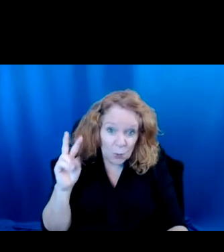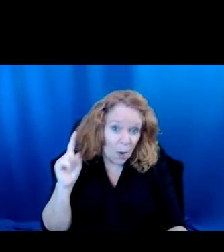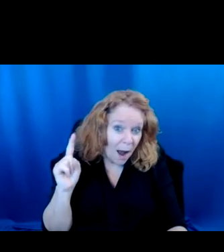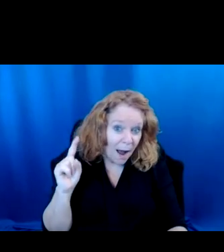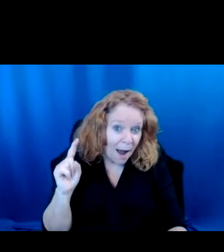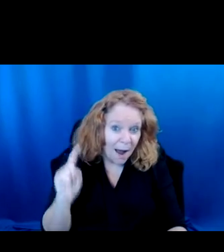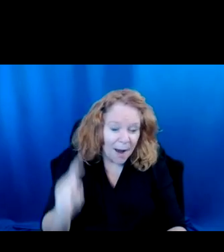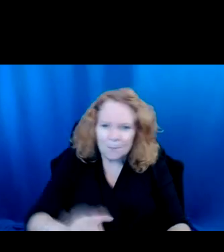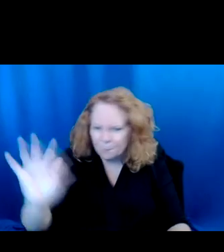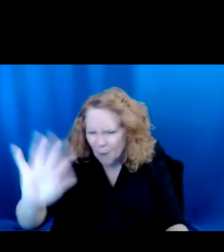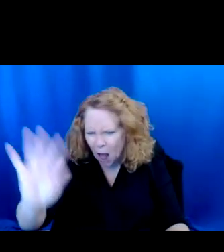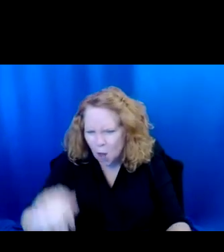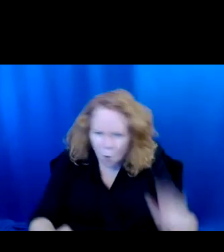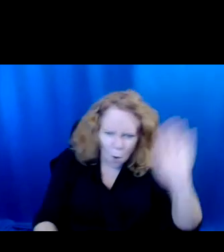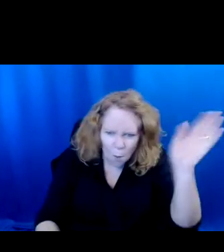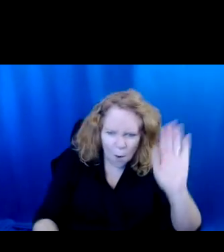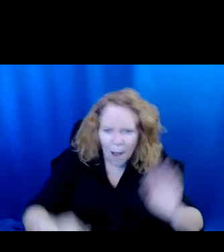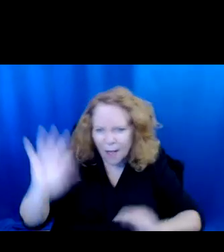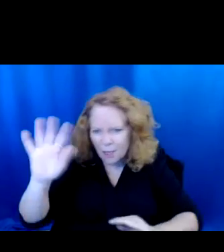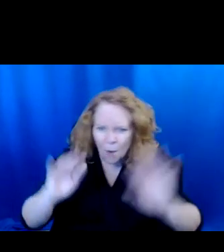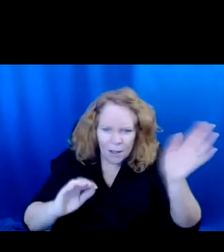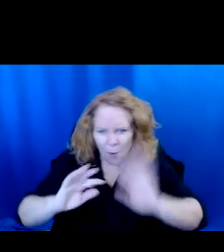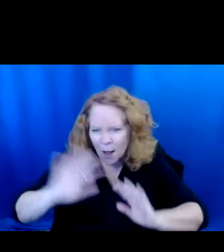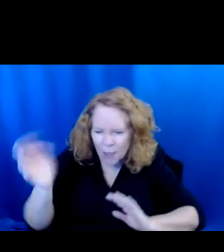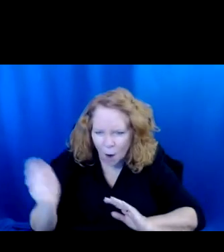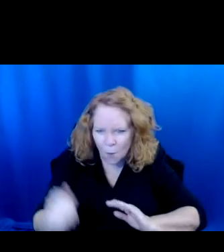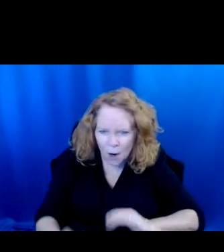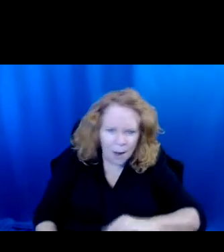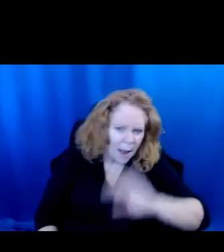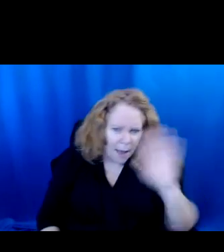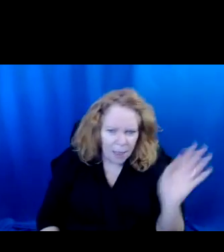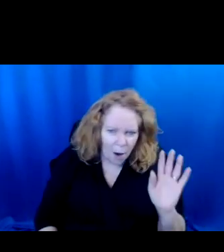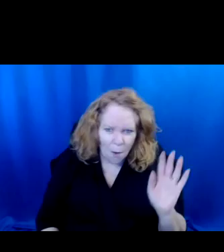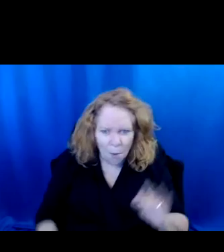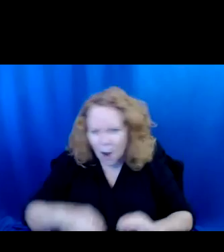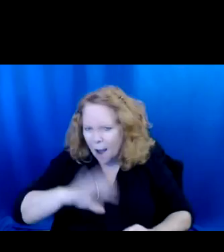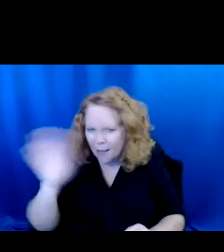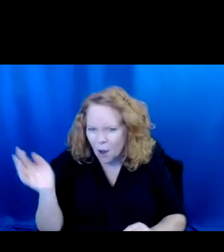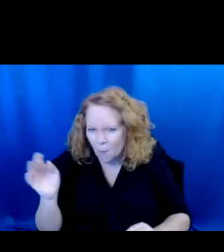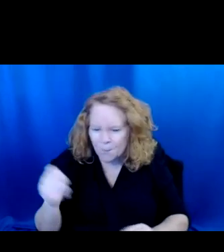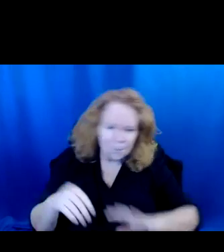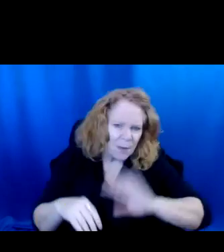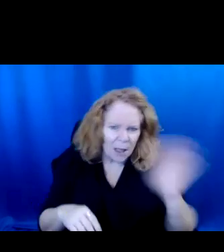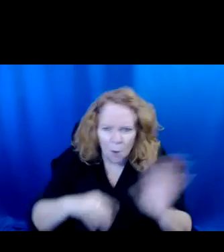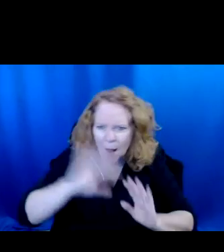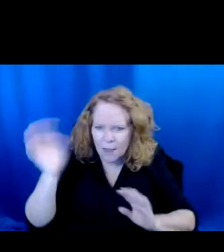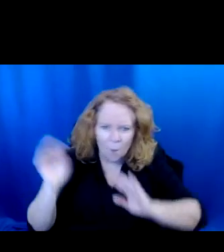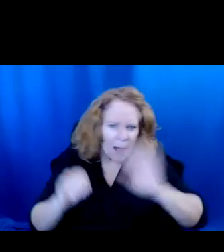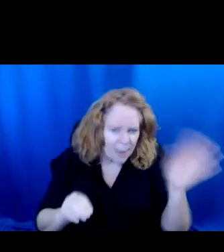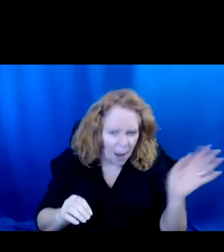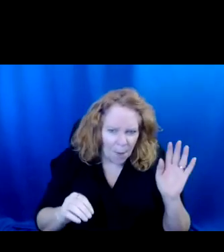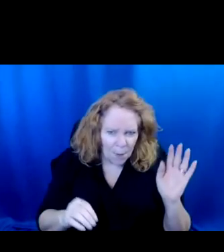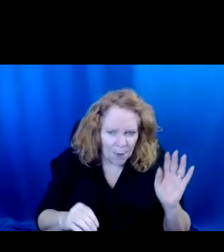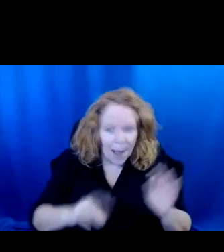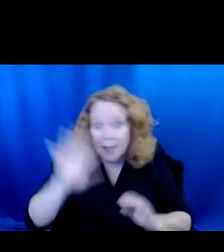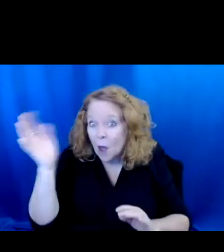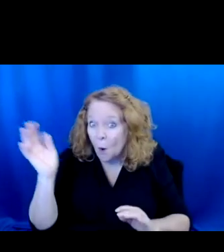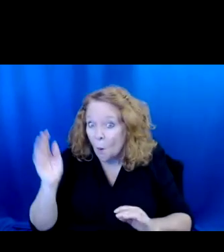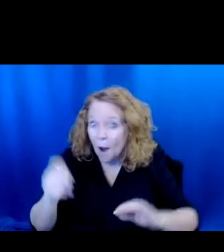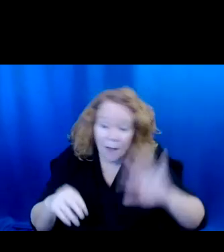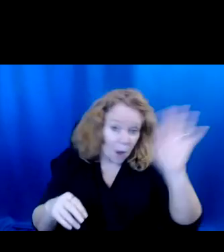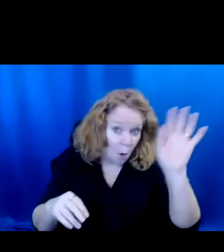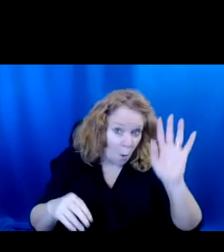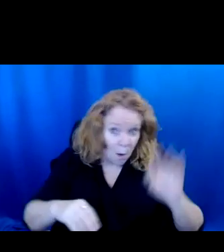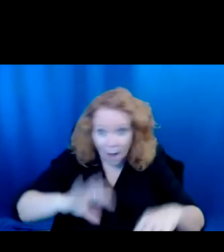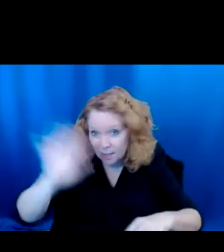3, 2, 1. Hello, hello, hello, hello, hello. Hello, hello, hello, hello, hello. Hello,